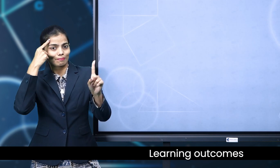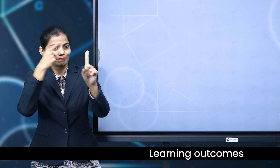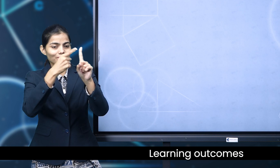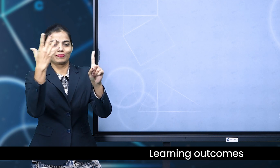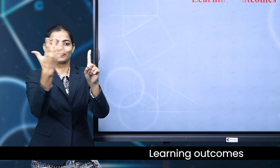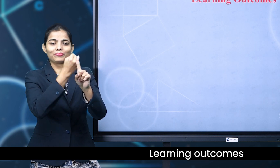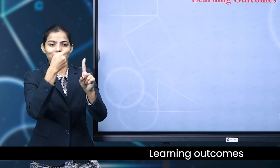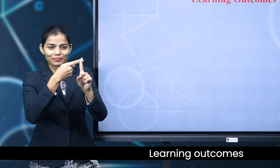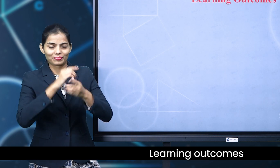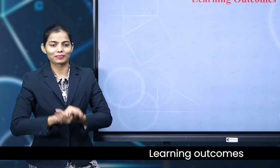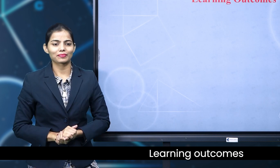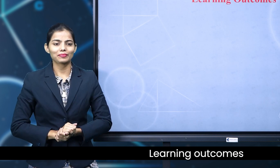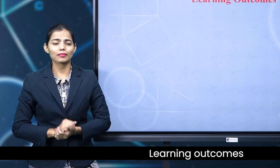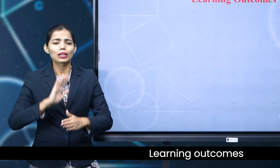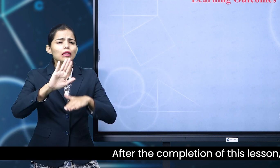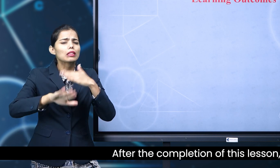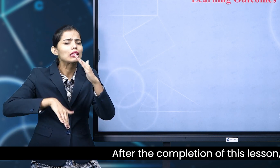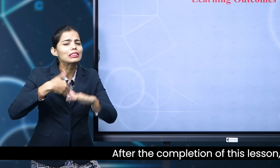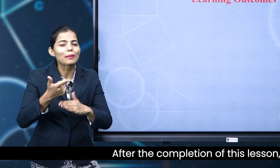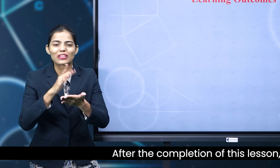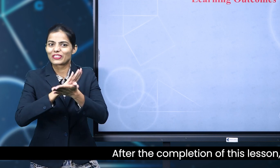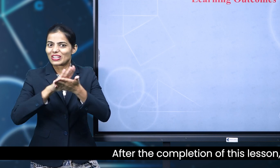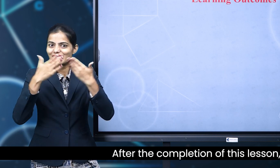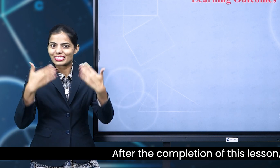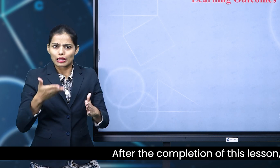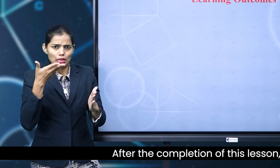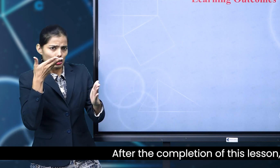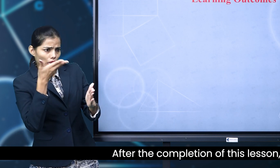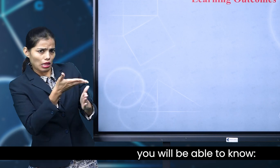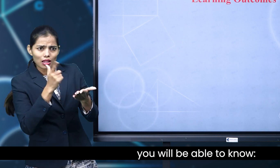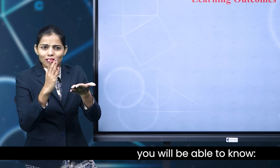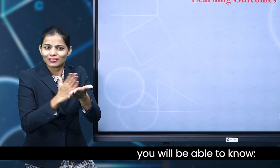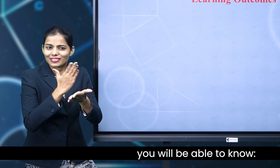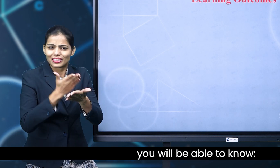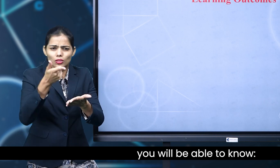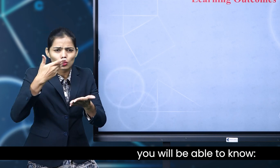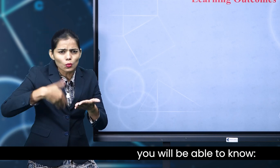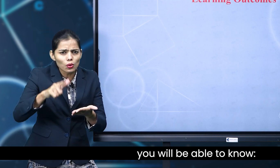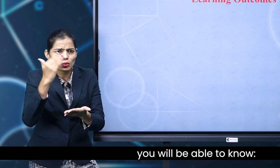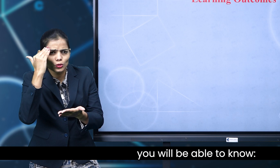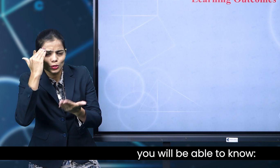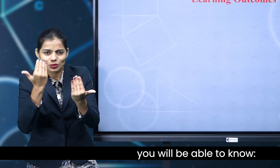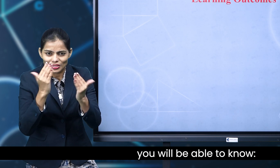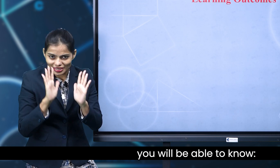Learning outcomes. After the completion of this lesson, you will be able to know: